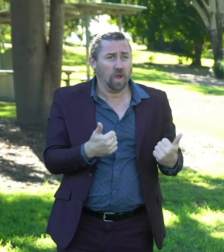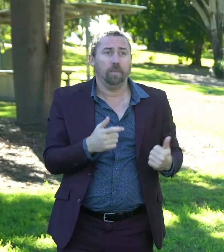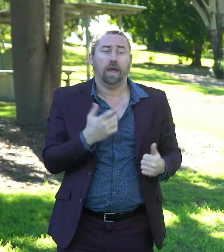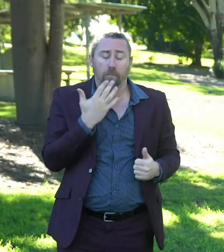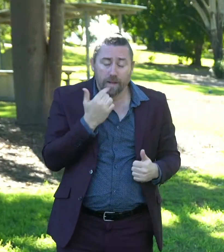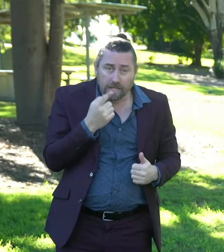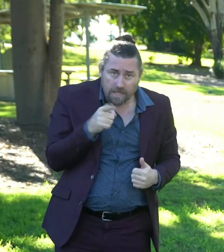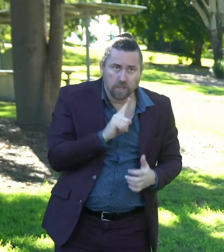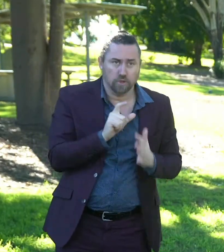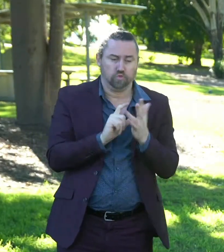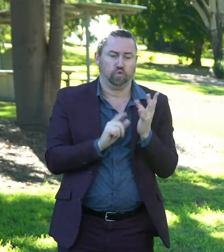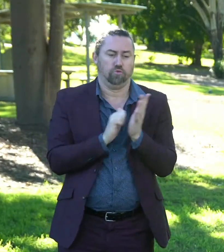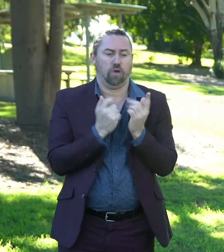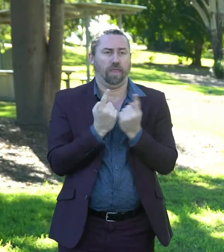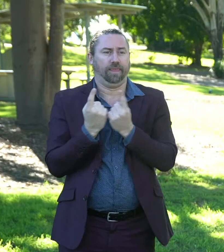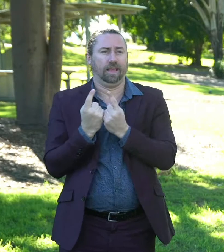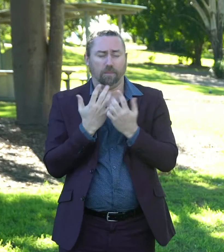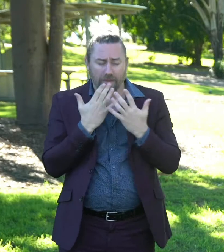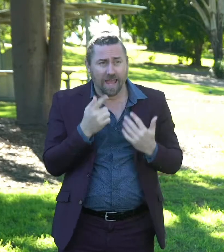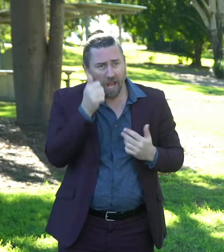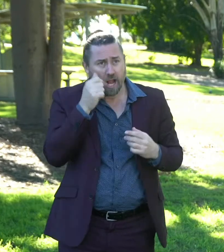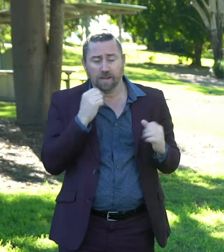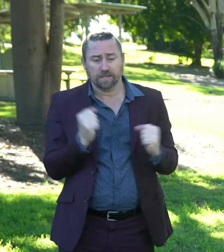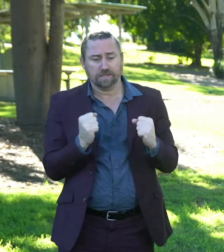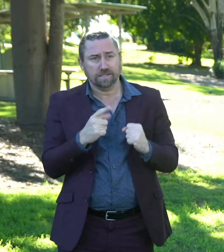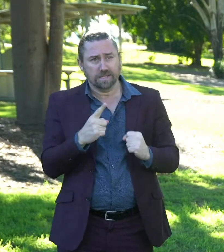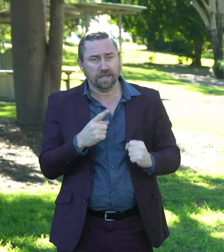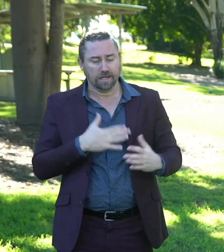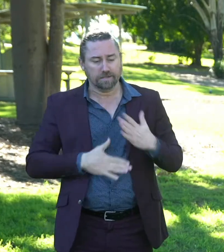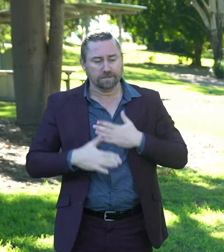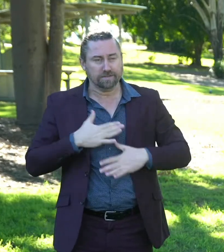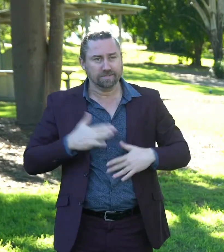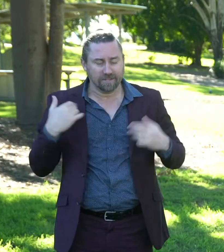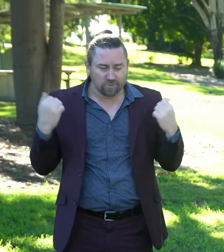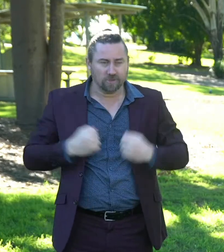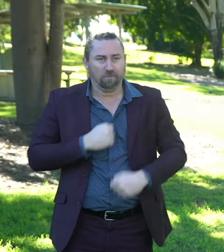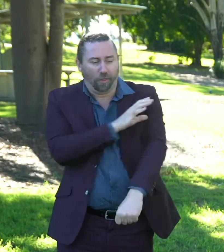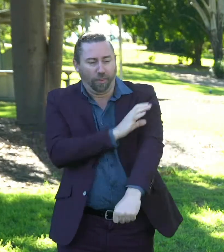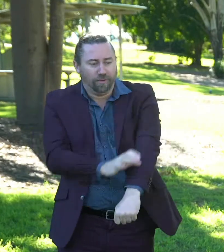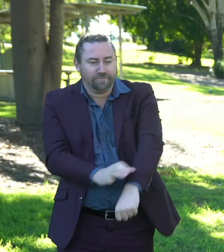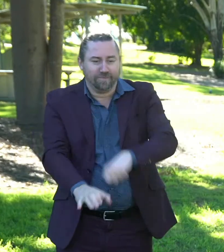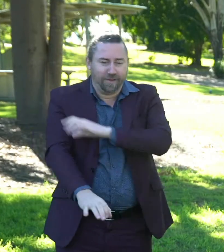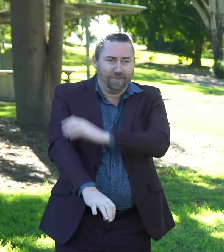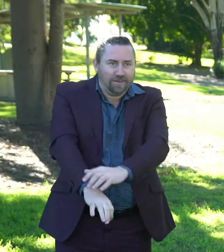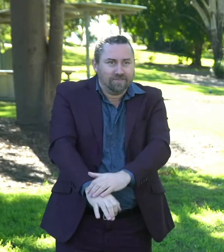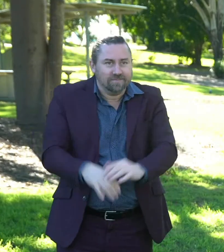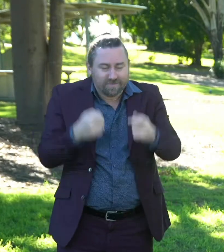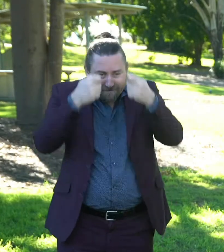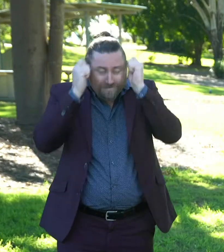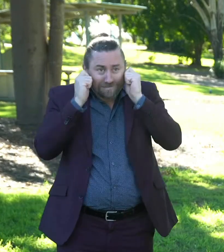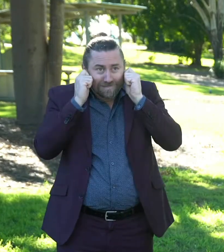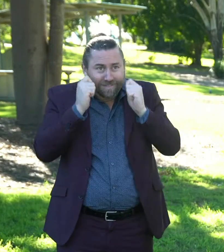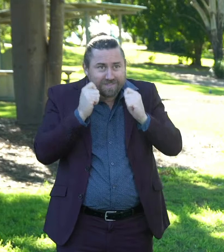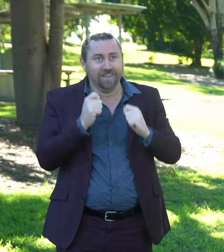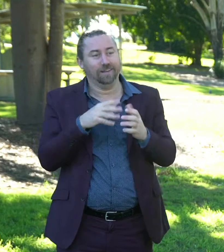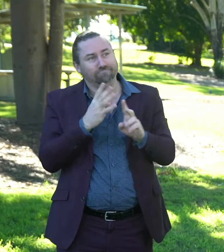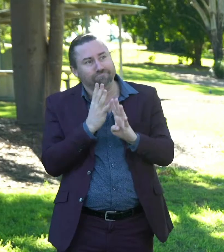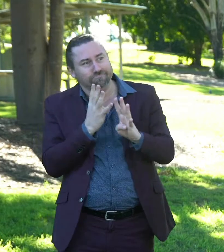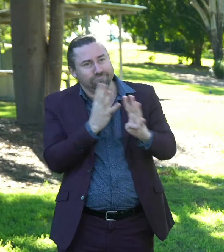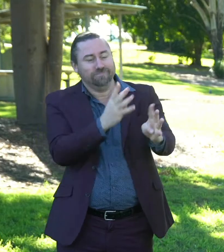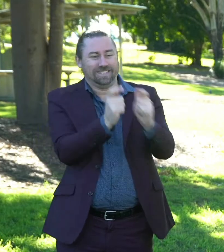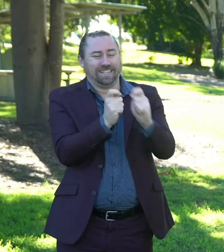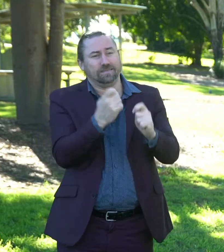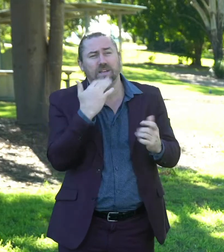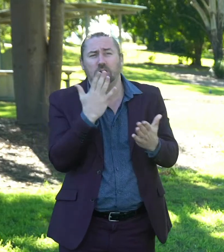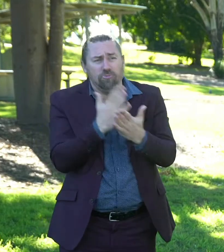keep doing it. Please keep braving the cold, rug up, come forward and get tested. This is the most important thing.